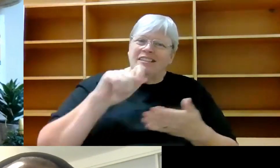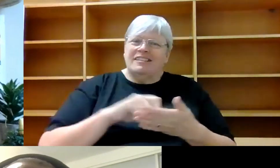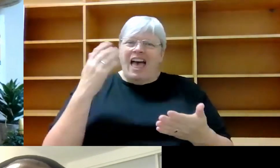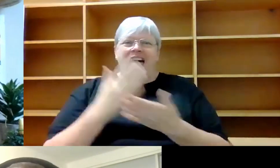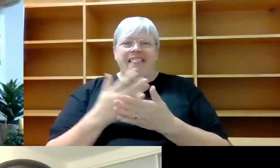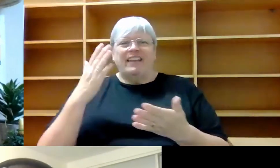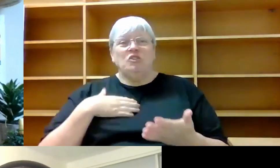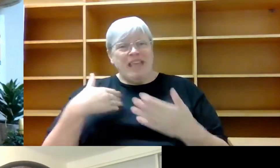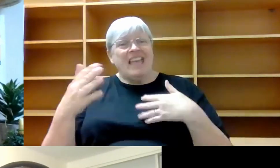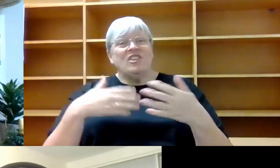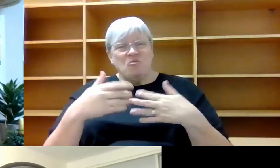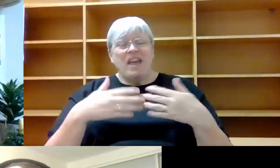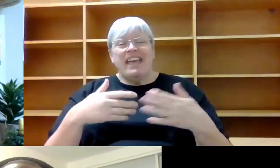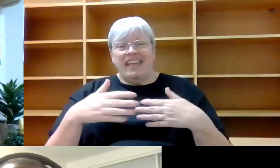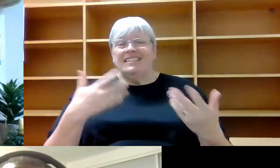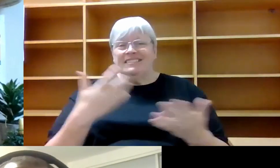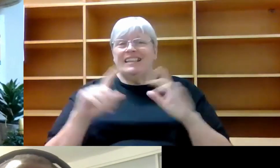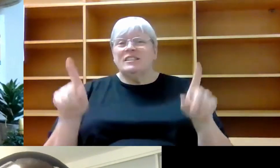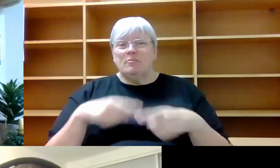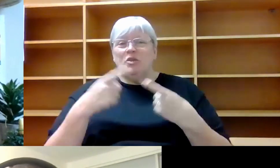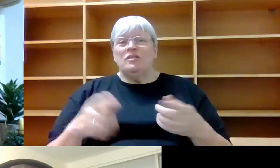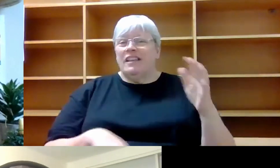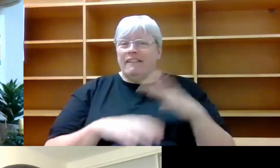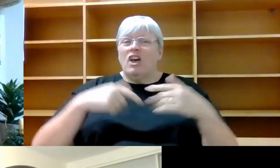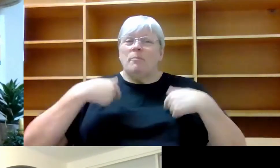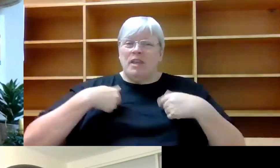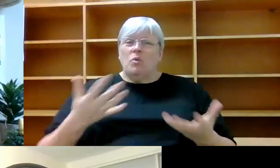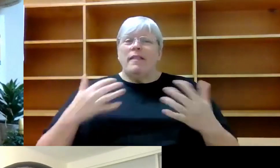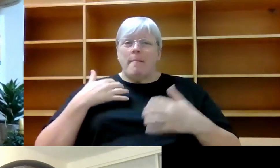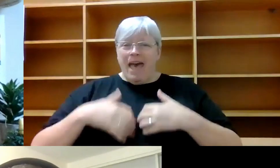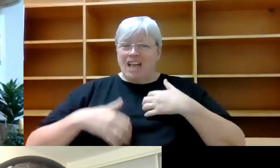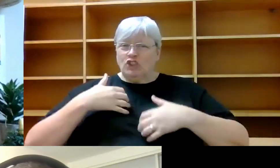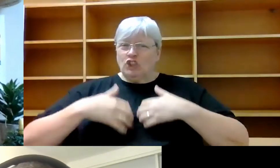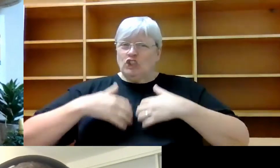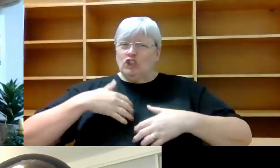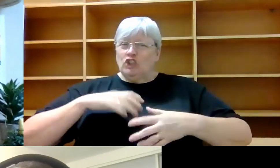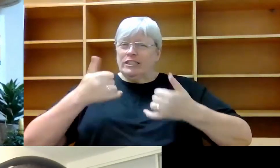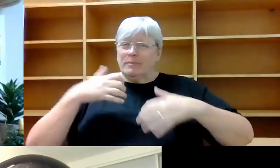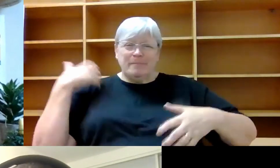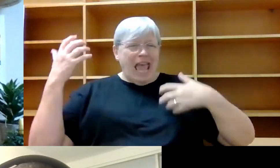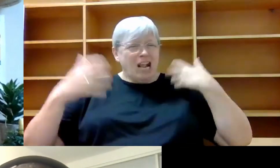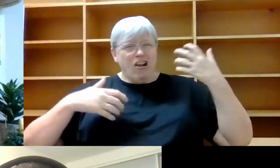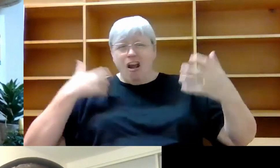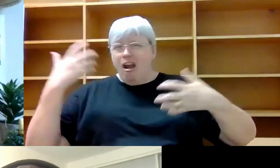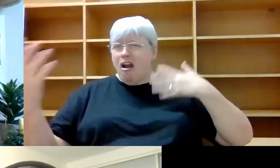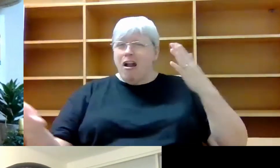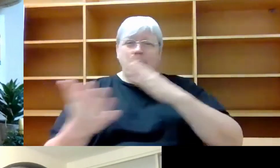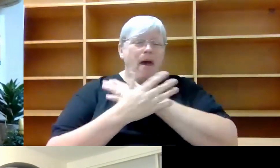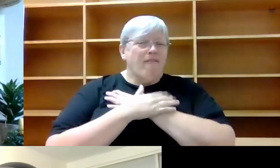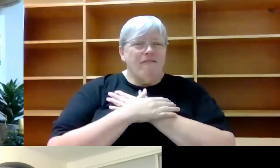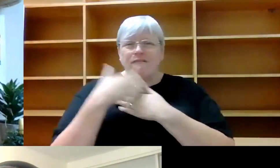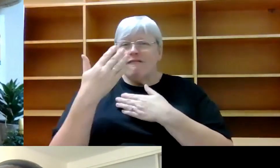anyway. So that's what music does to me. It fills me with a lot of passion, a lot of sometimes anger, a lot of love.